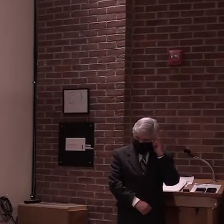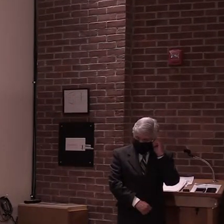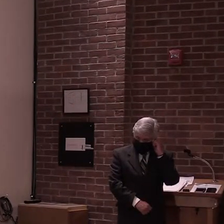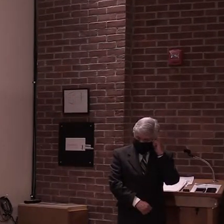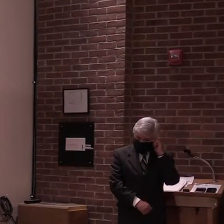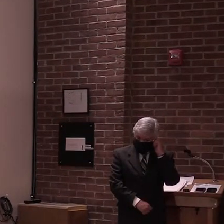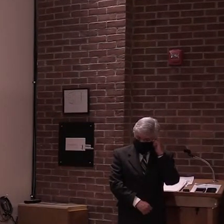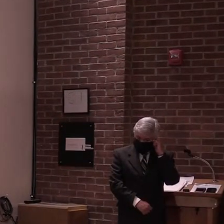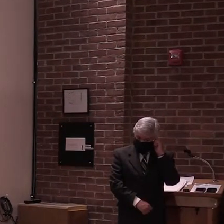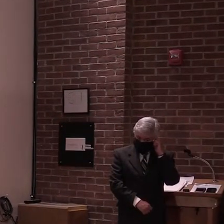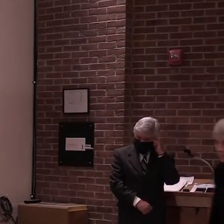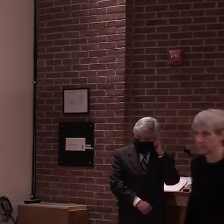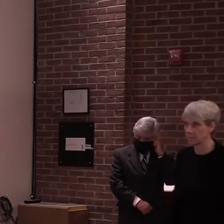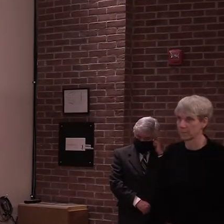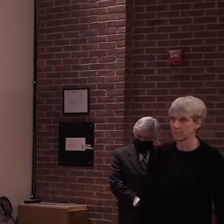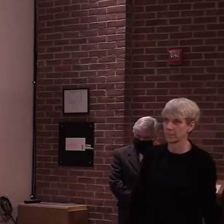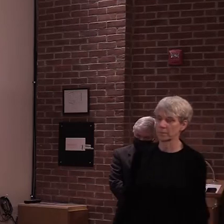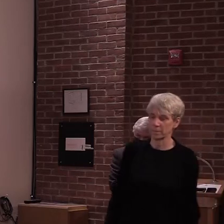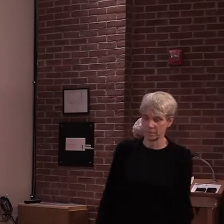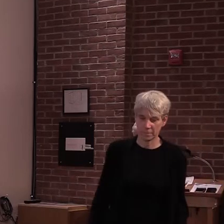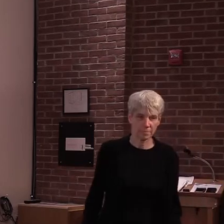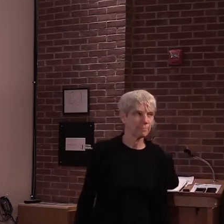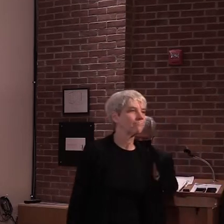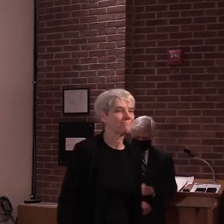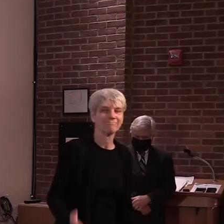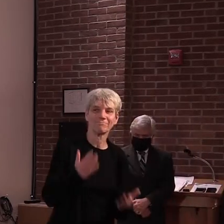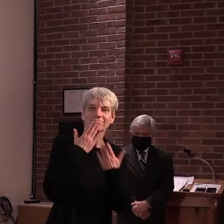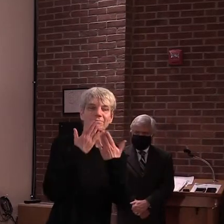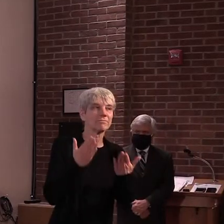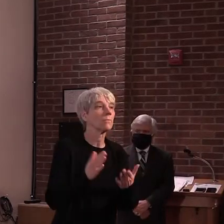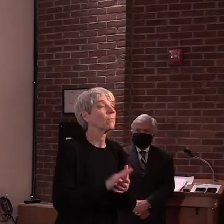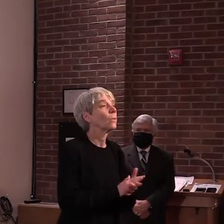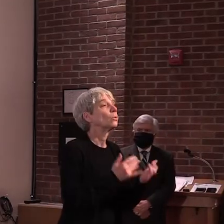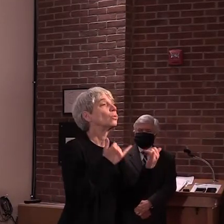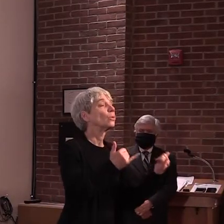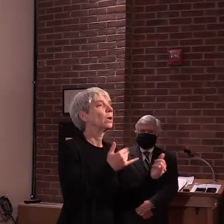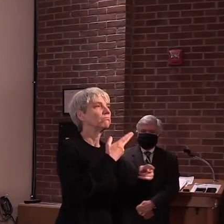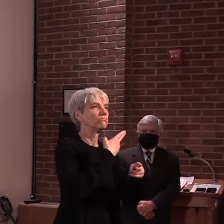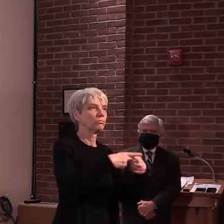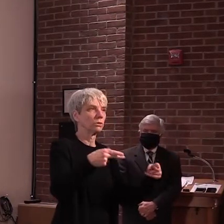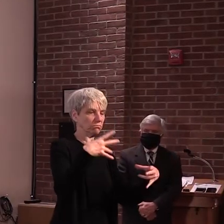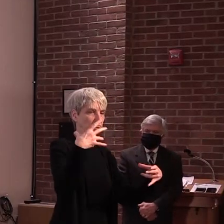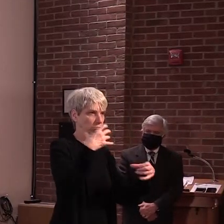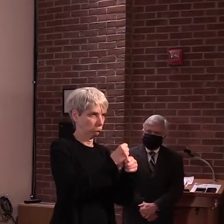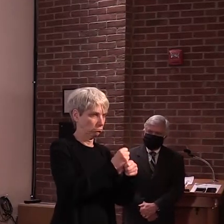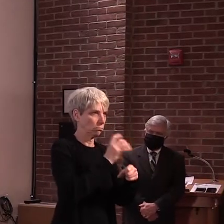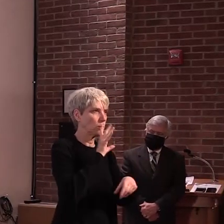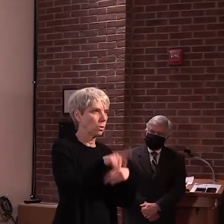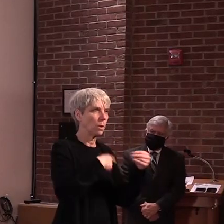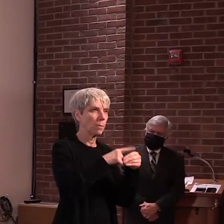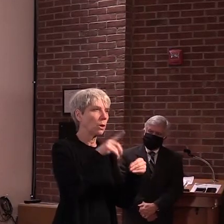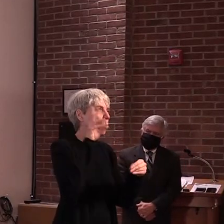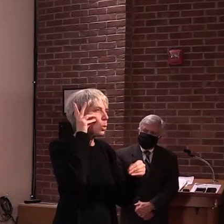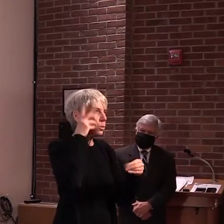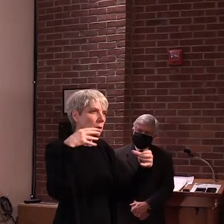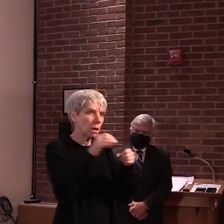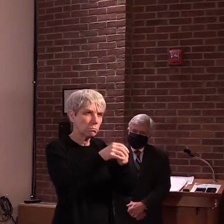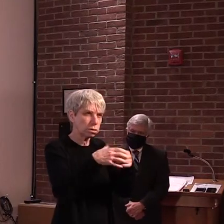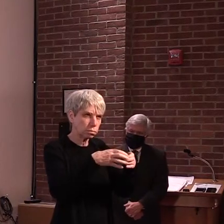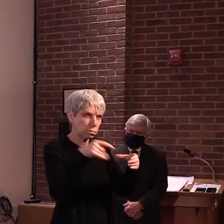Thank you. Just have a few brief comments today to update people on the outbreak and a few comments on